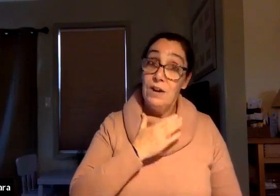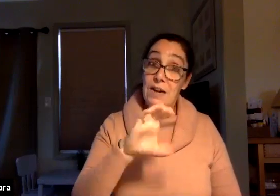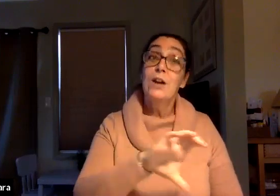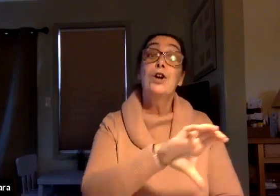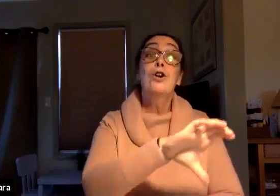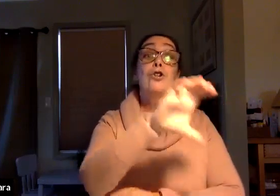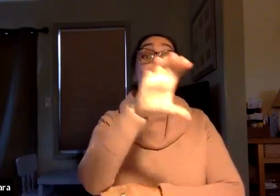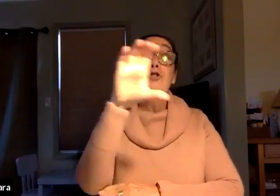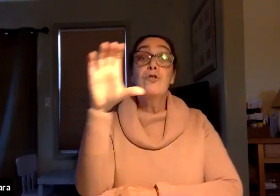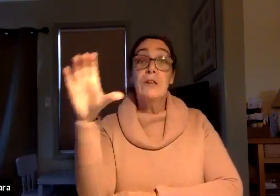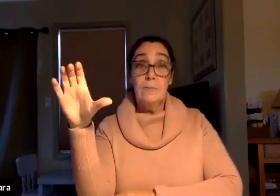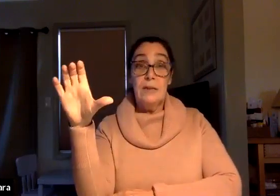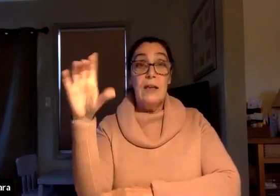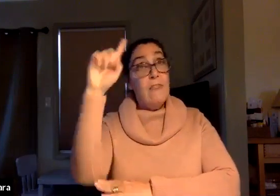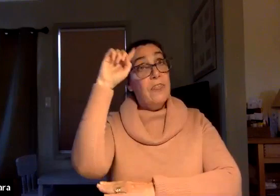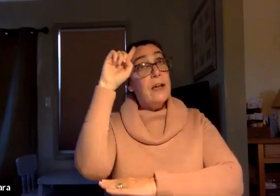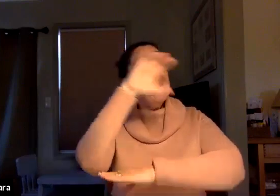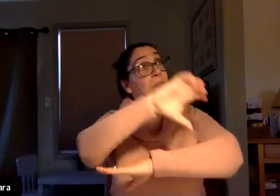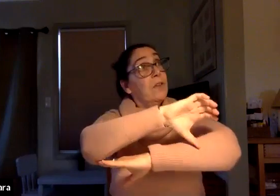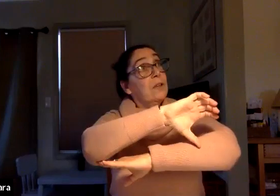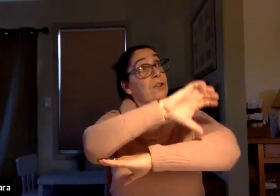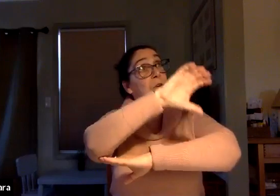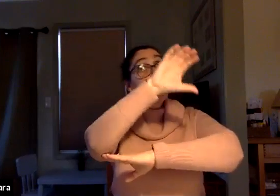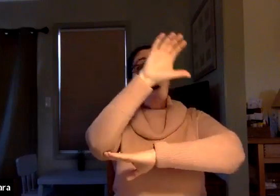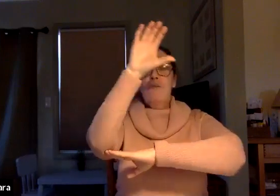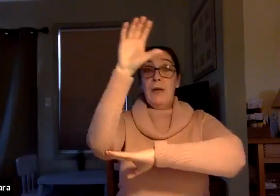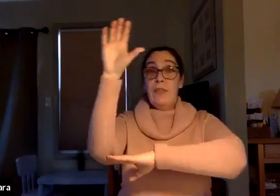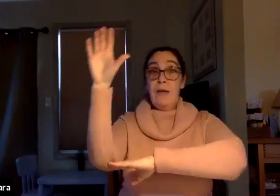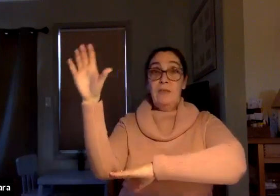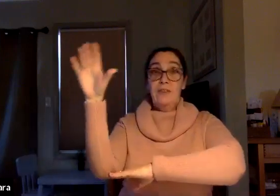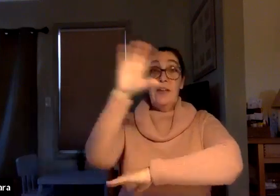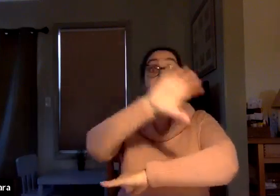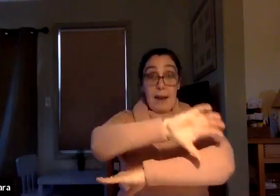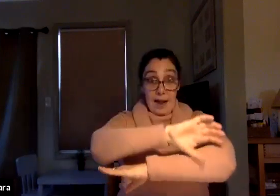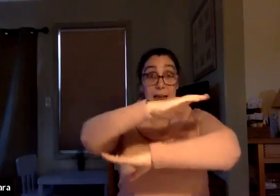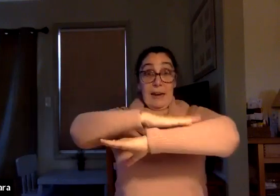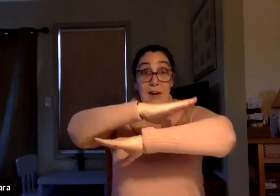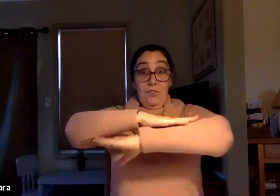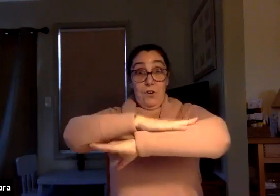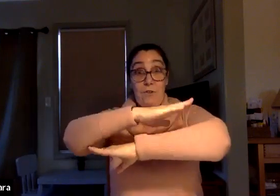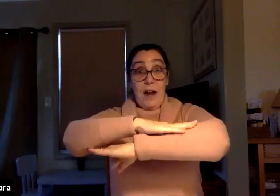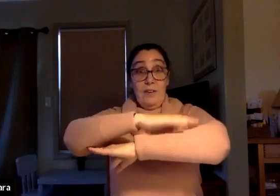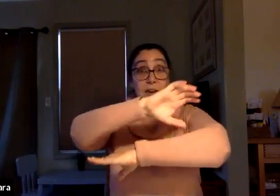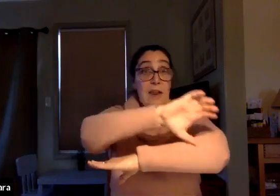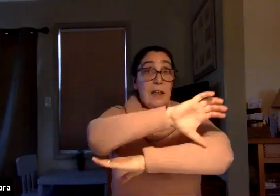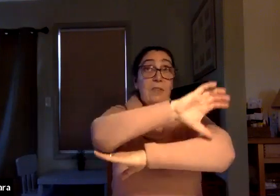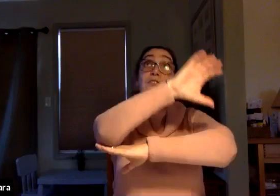merry Christmas. Think about the Star of Bethlehem in the sky. Again, here's your horizon. The